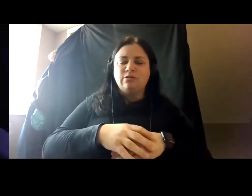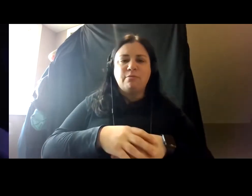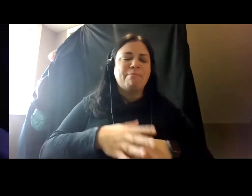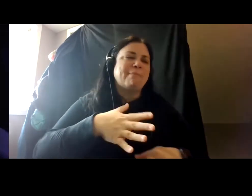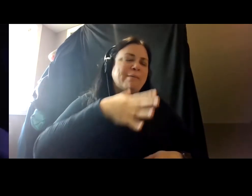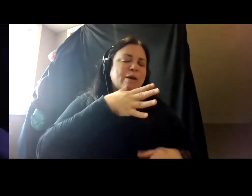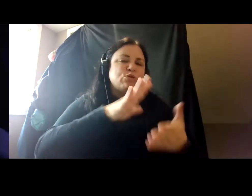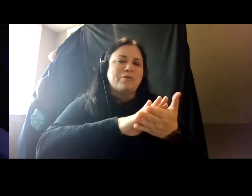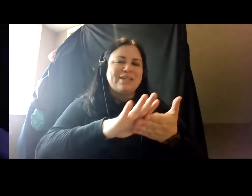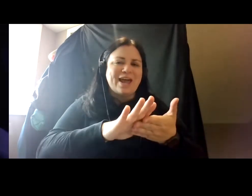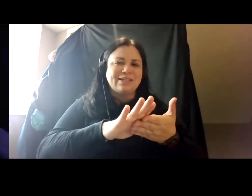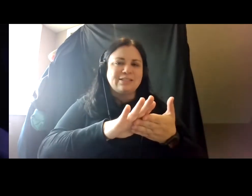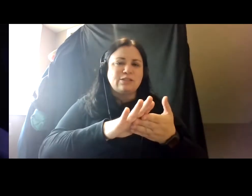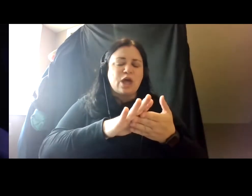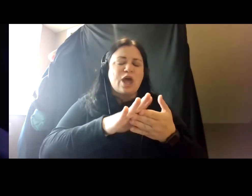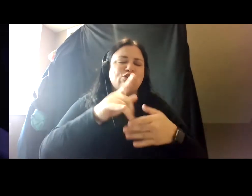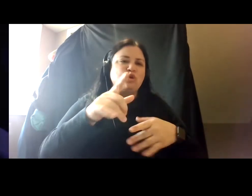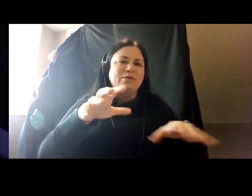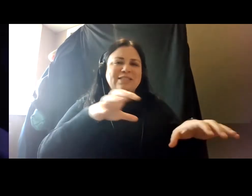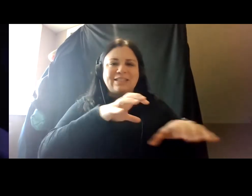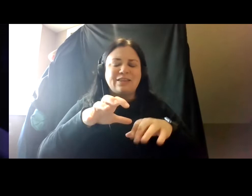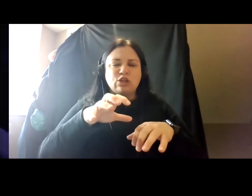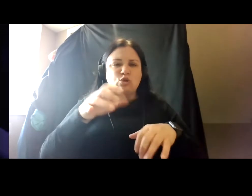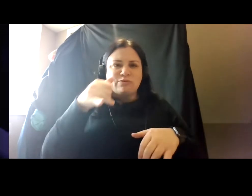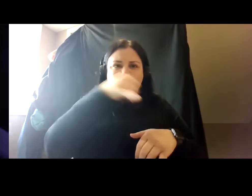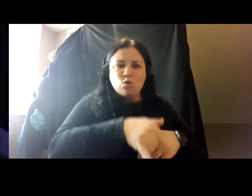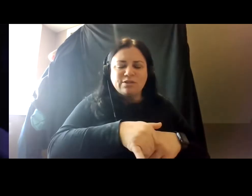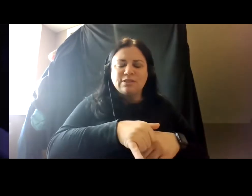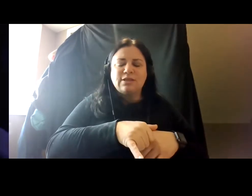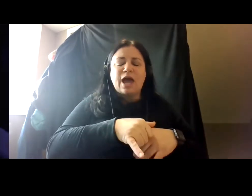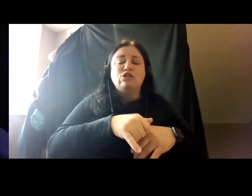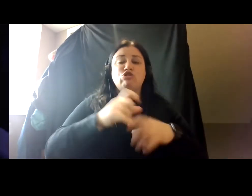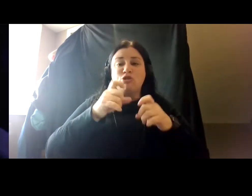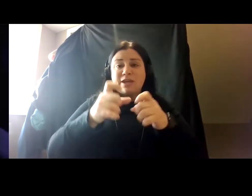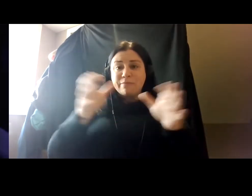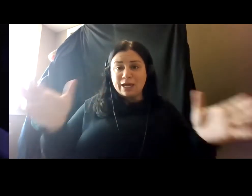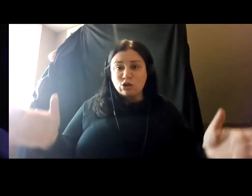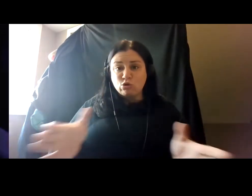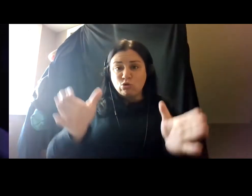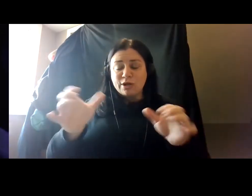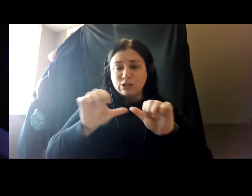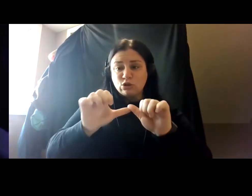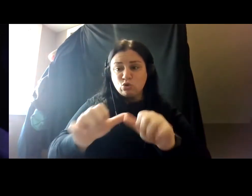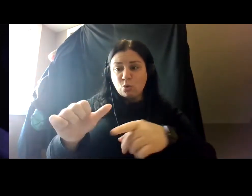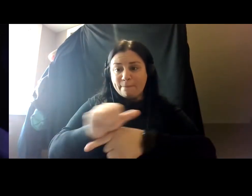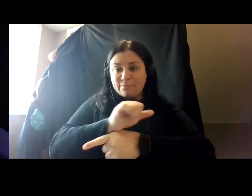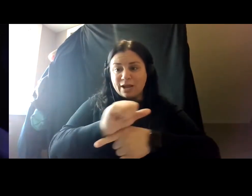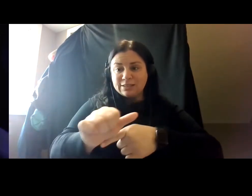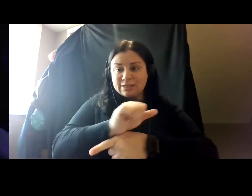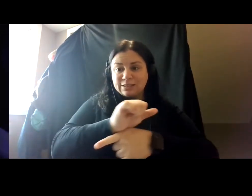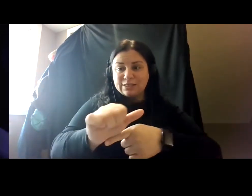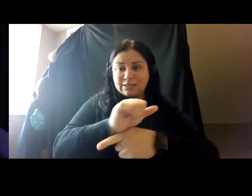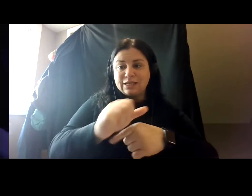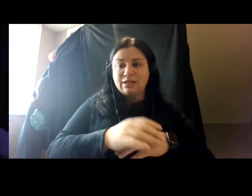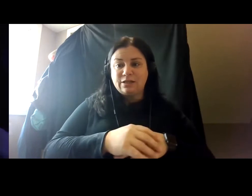mom. So she's being nice, acting like she was fooled. And she gave me that encouragement to keep practicing and keep working on stuff. And